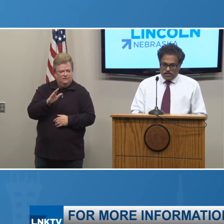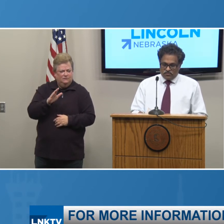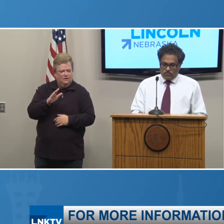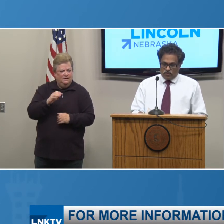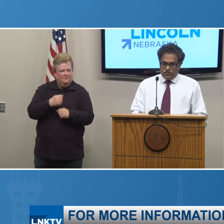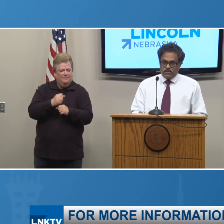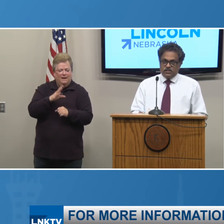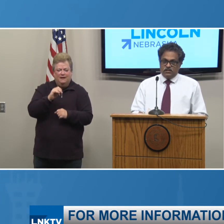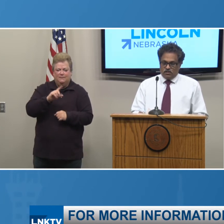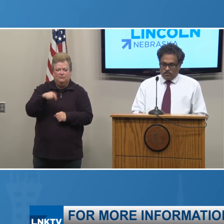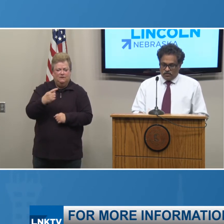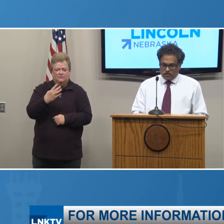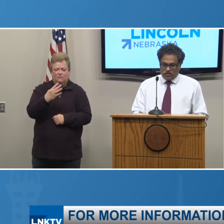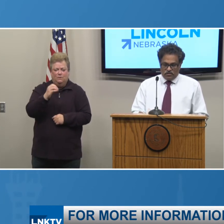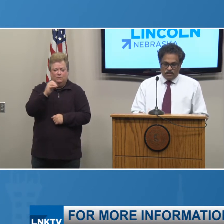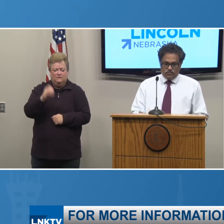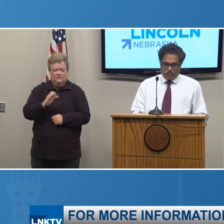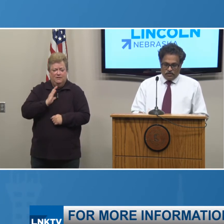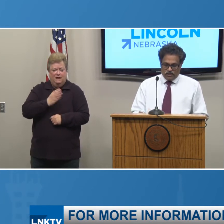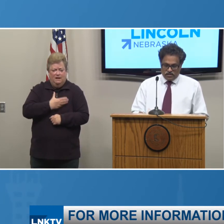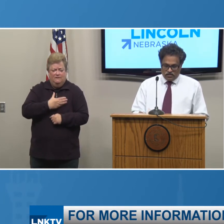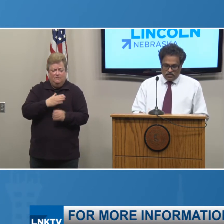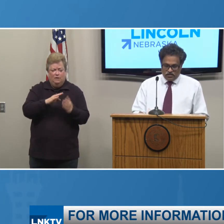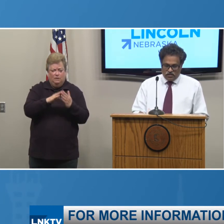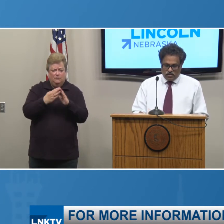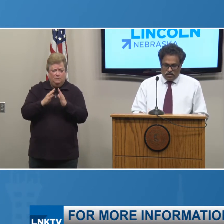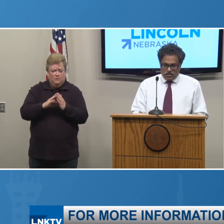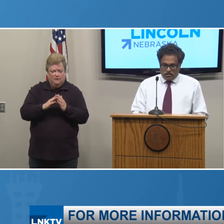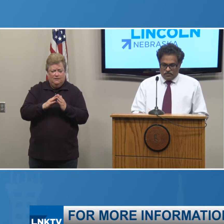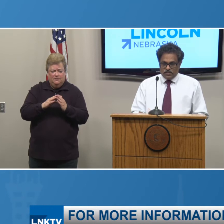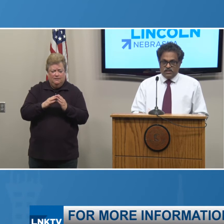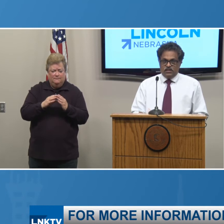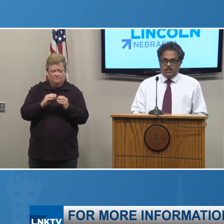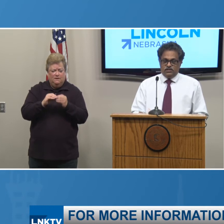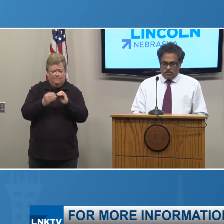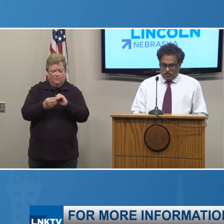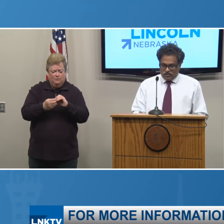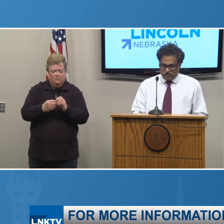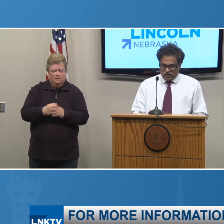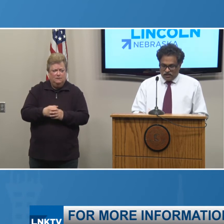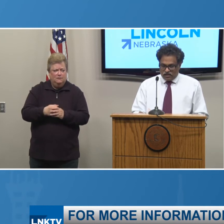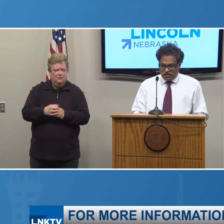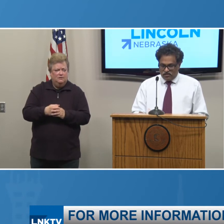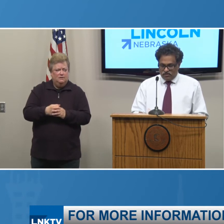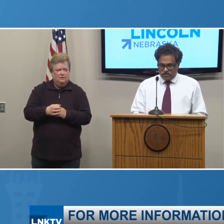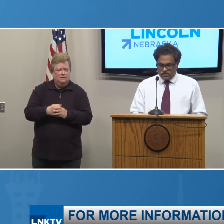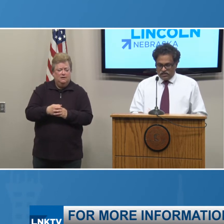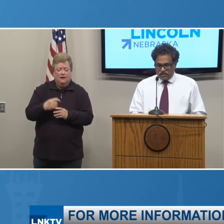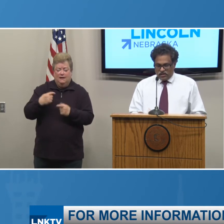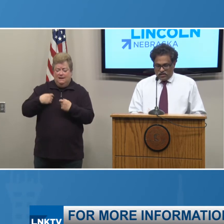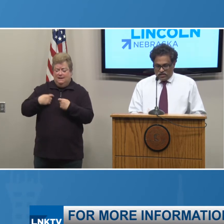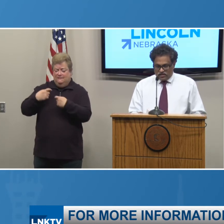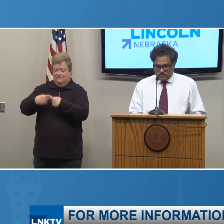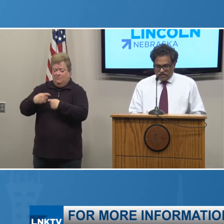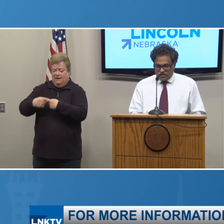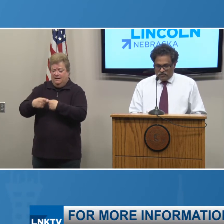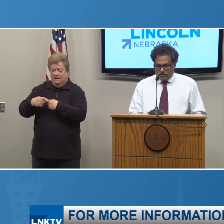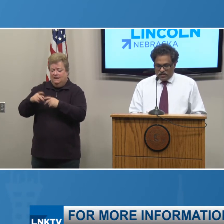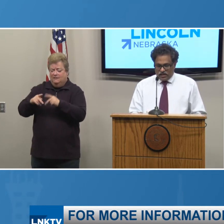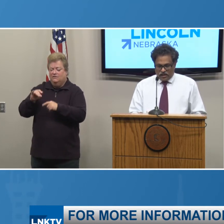make up just 4% of our county's population. The percentage of Hispanic individuals